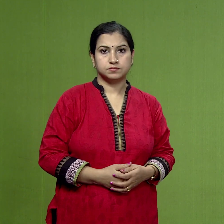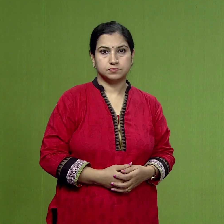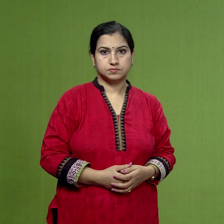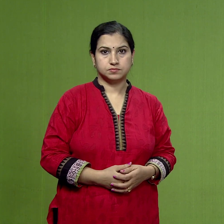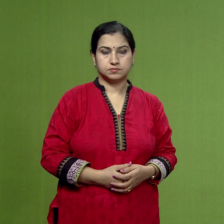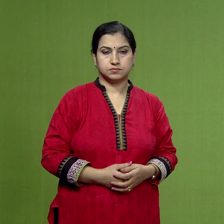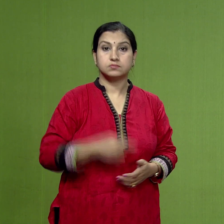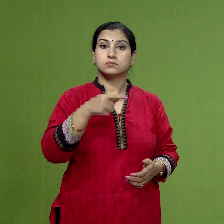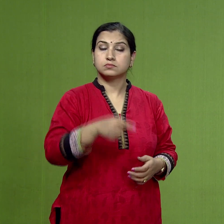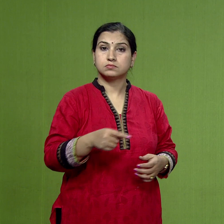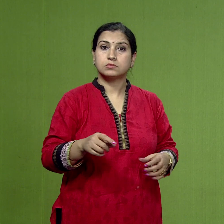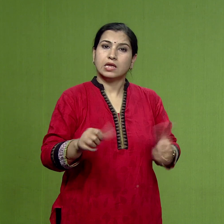It can be water,